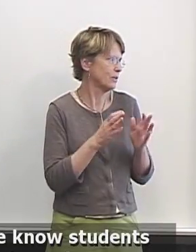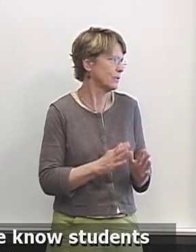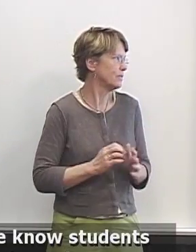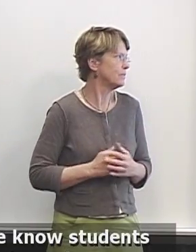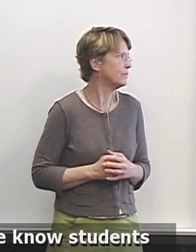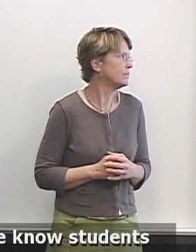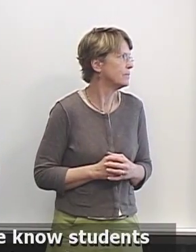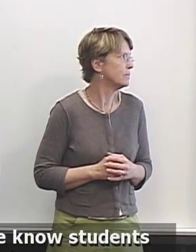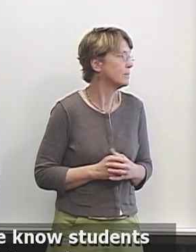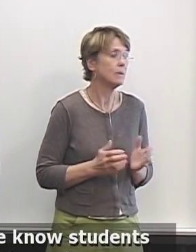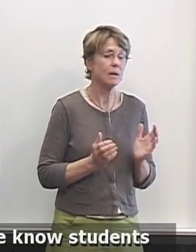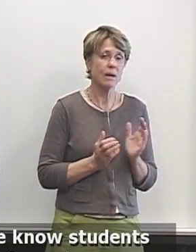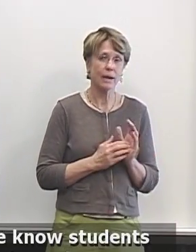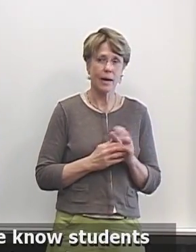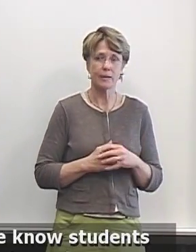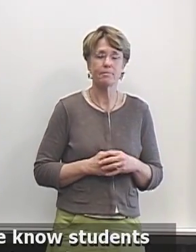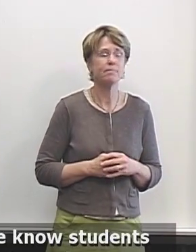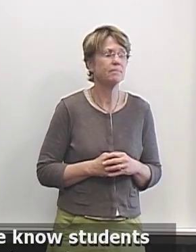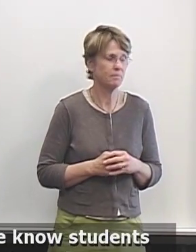And again, we know